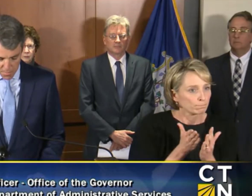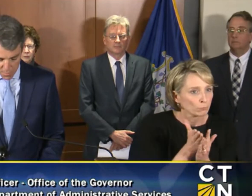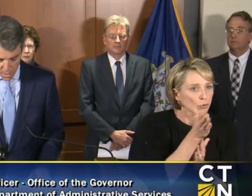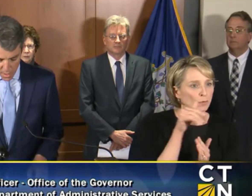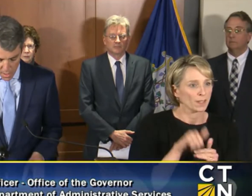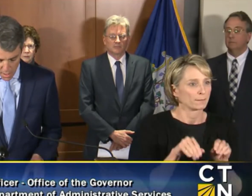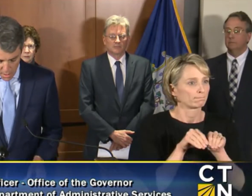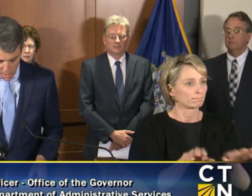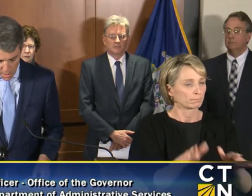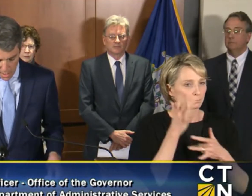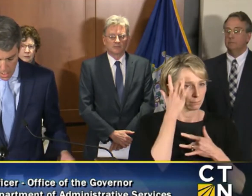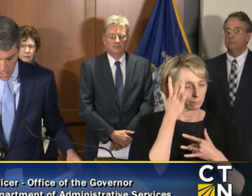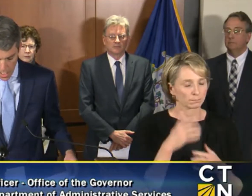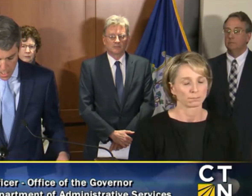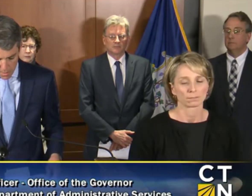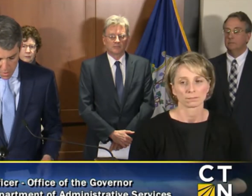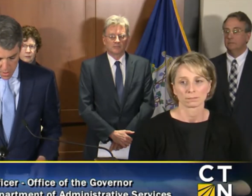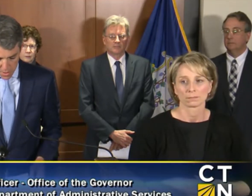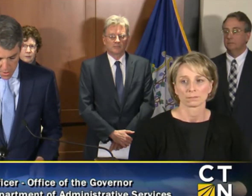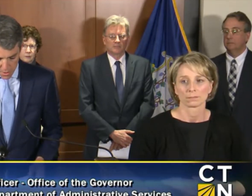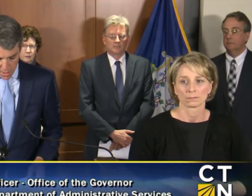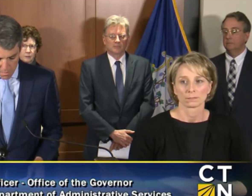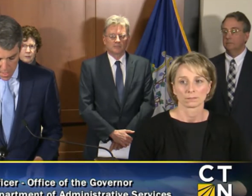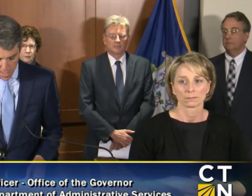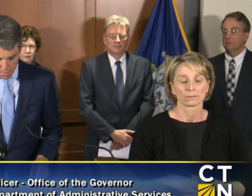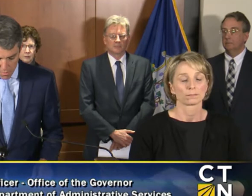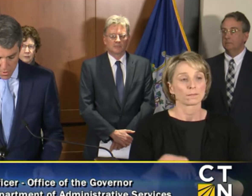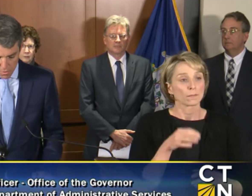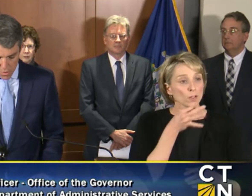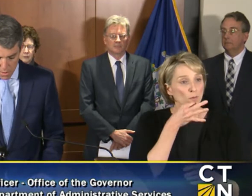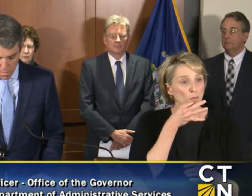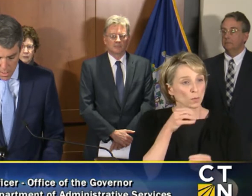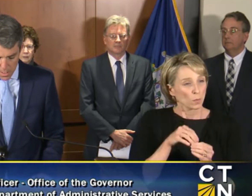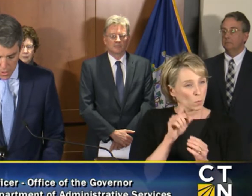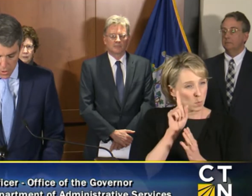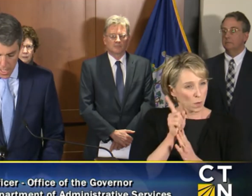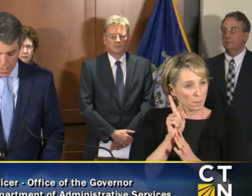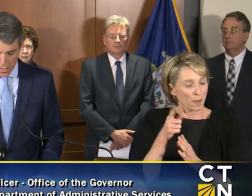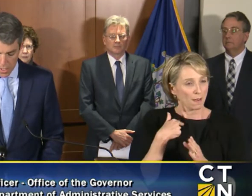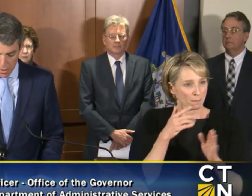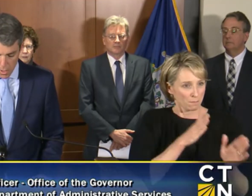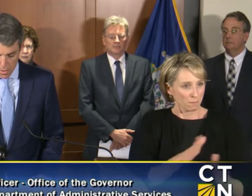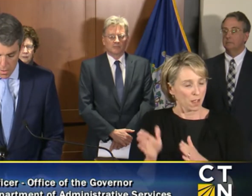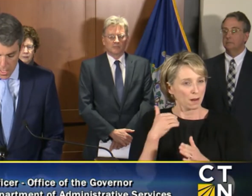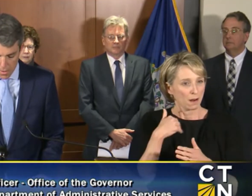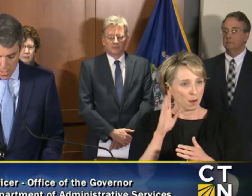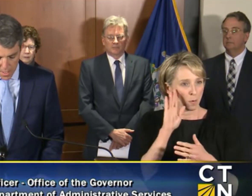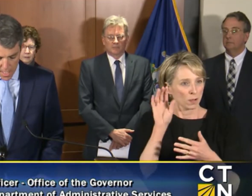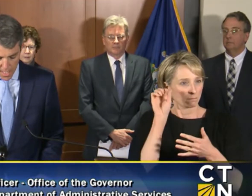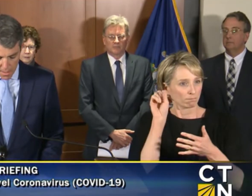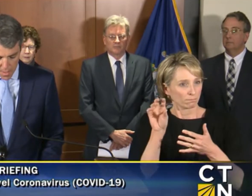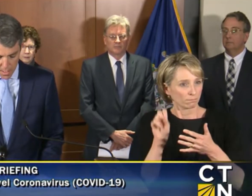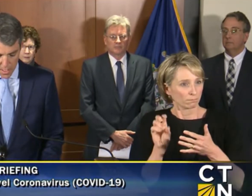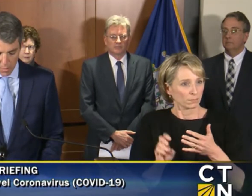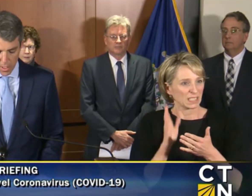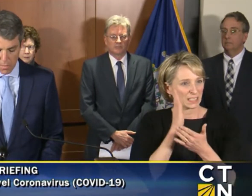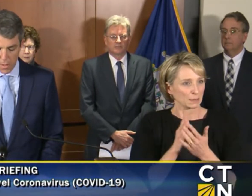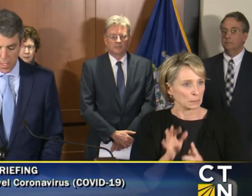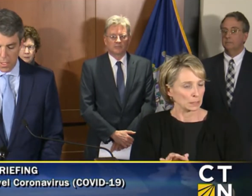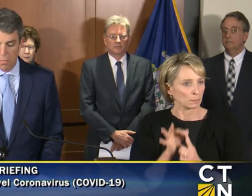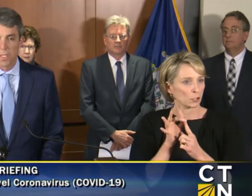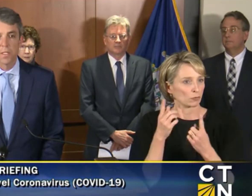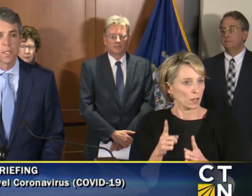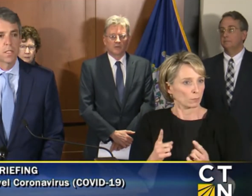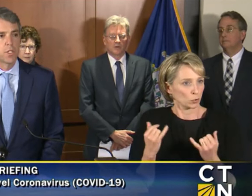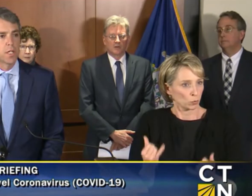pandemic. I am going to, in a minute, review some additional actions that we are announcing today to help our